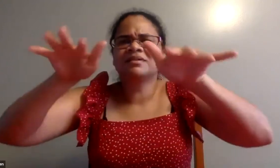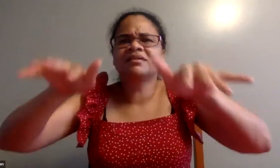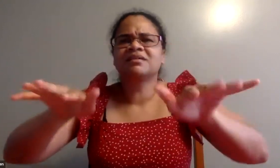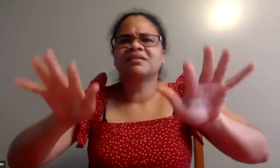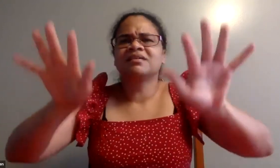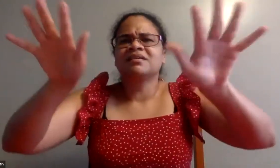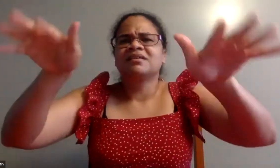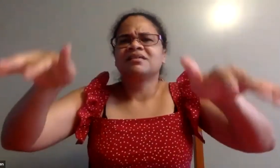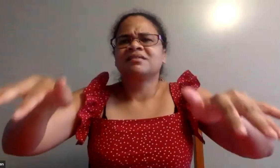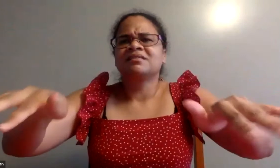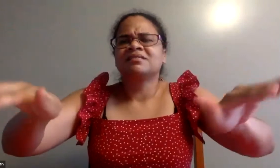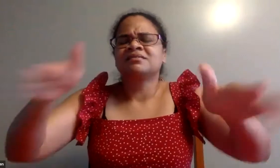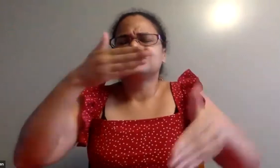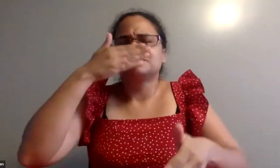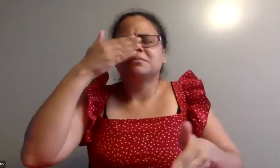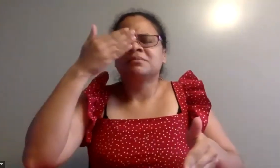fragrance drifts away,